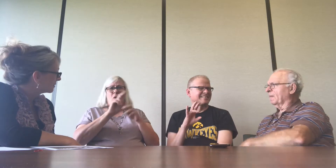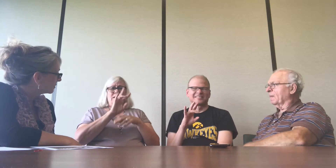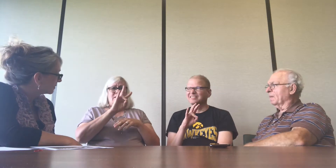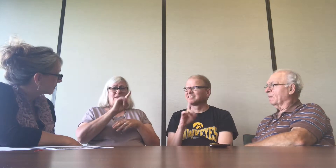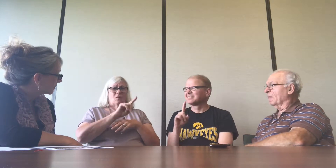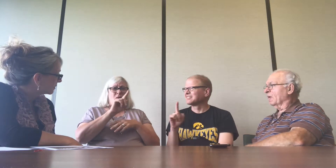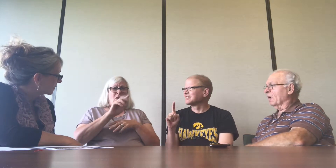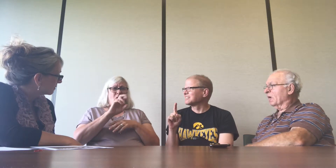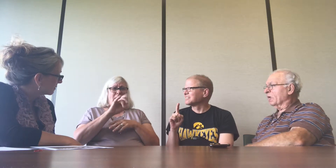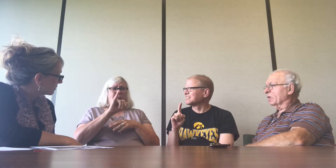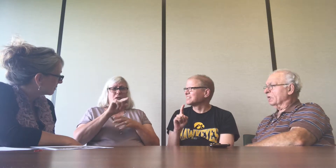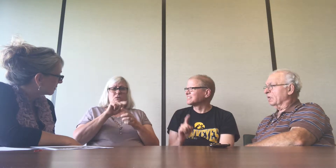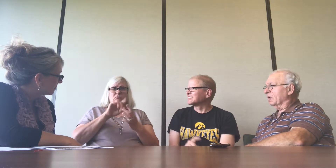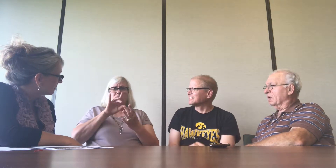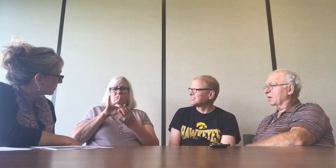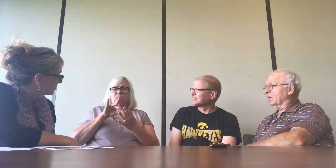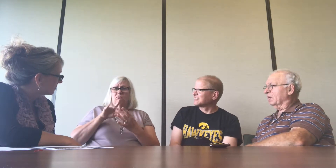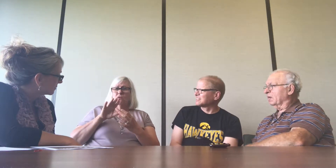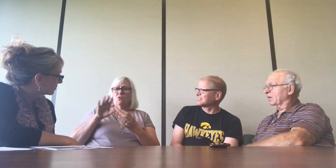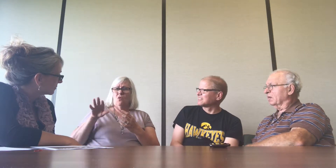call and go through